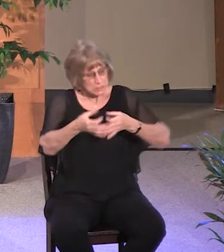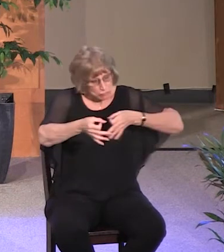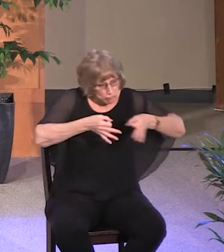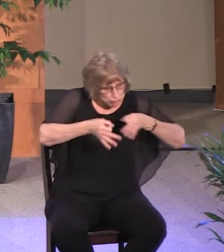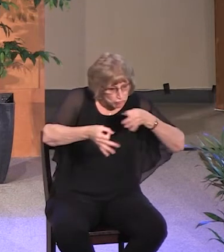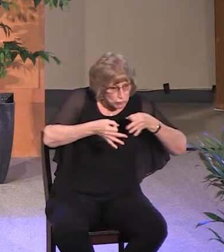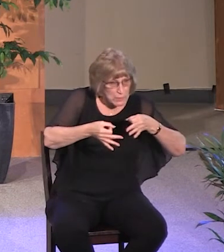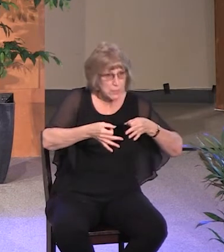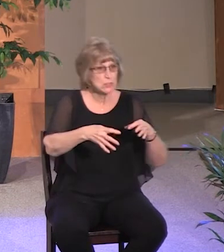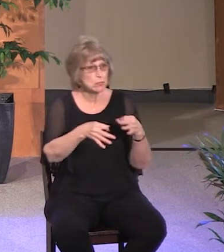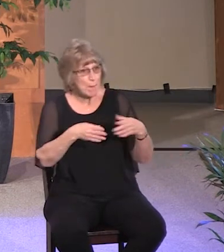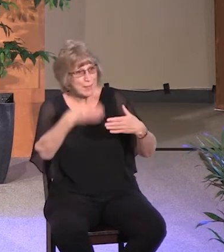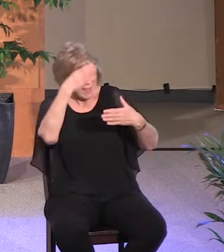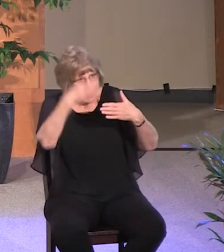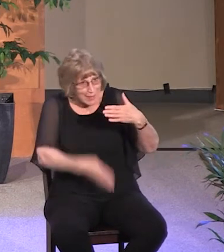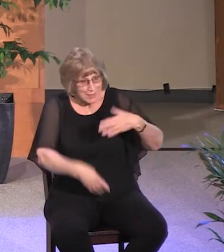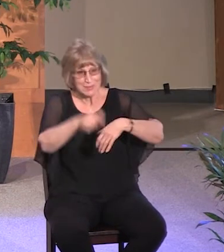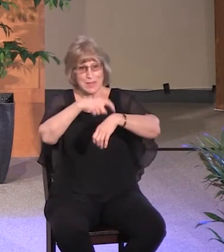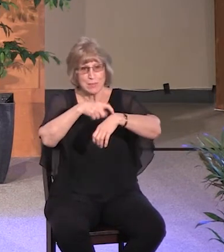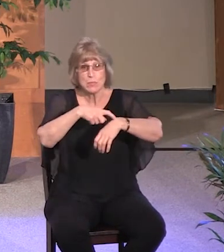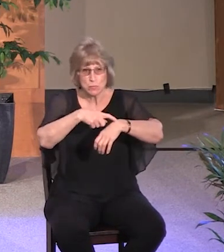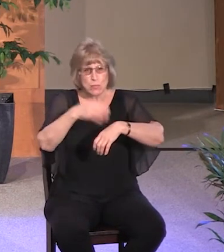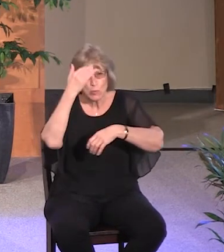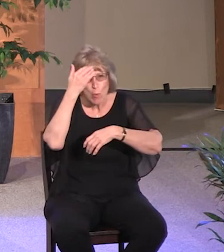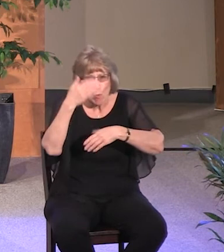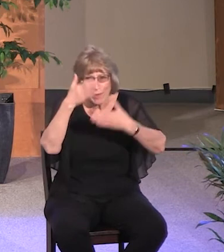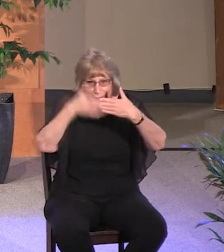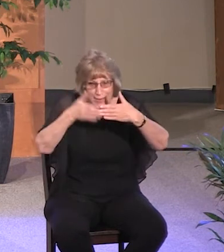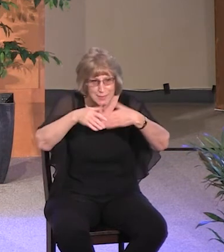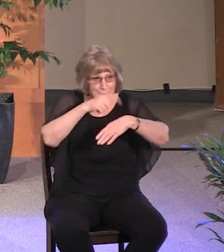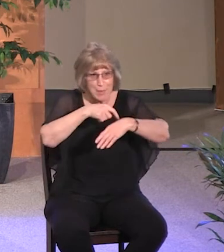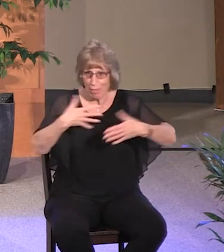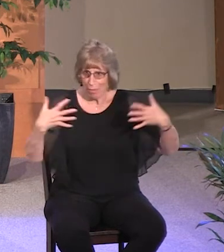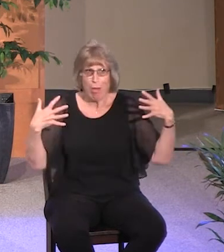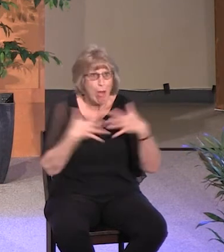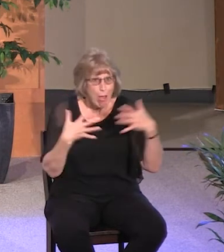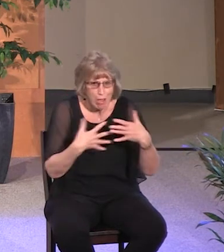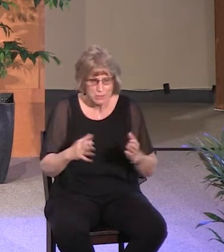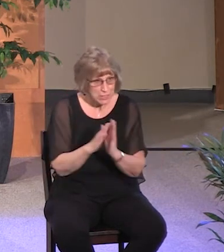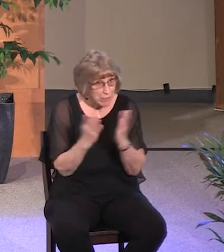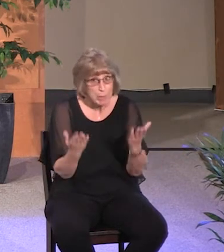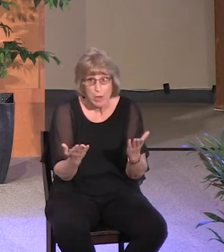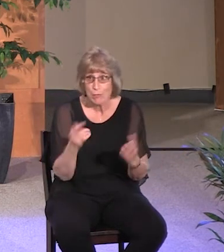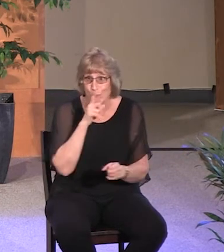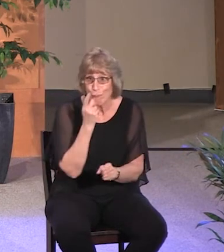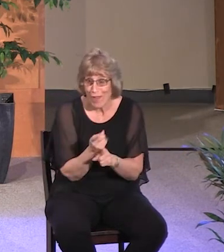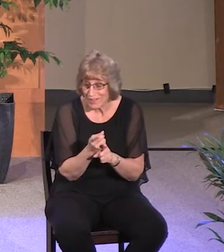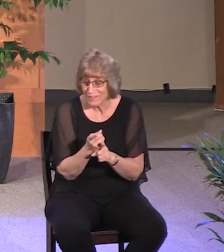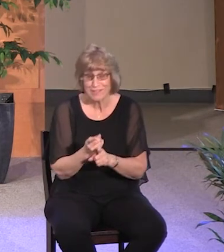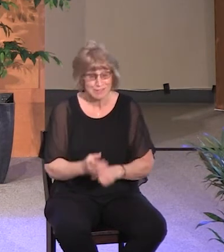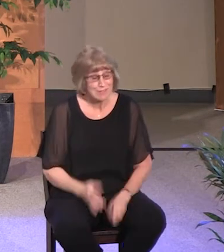the end times. Have you heard that before? The end times. Because it's a scary book, let me just say. It's a scary